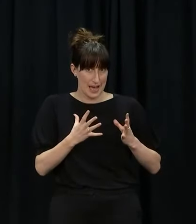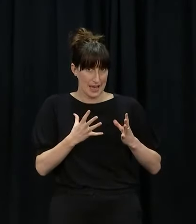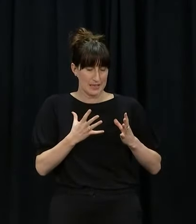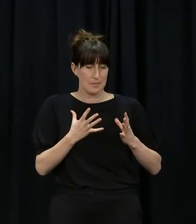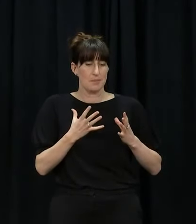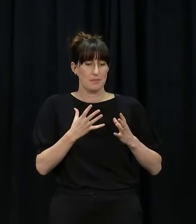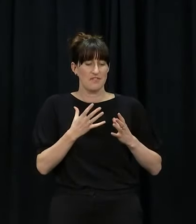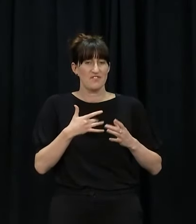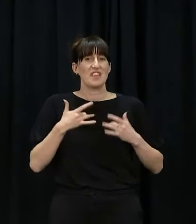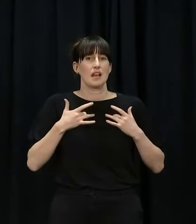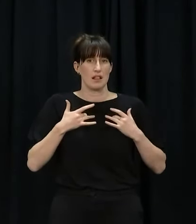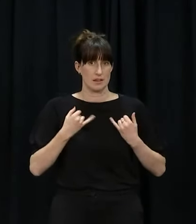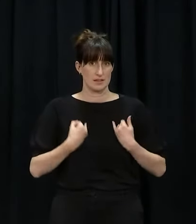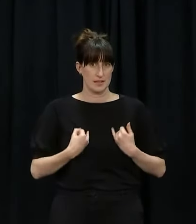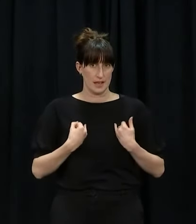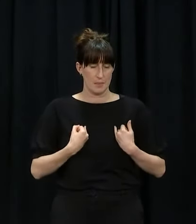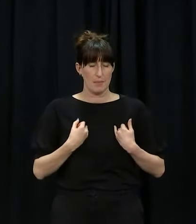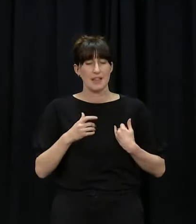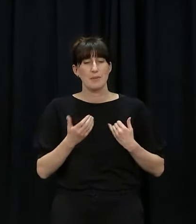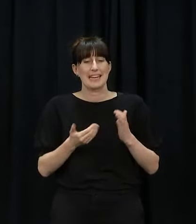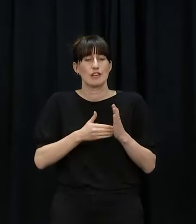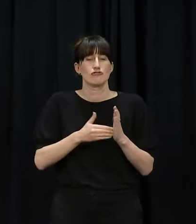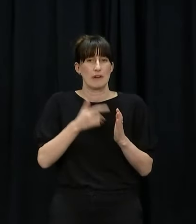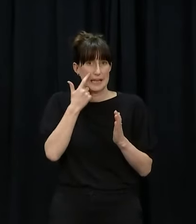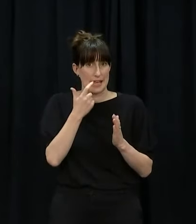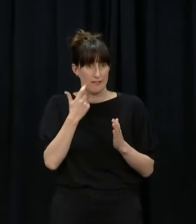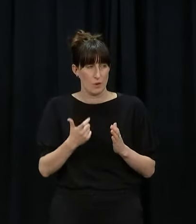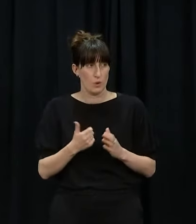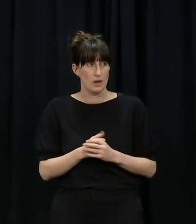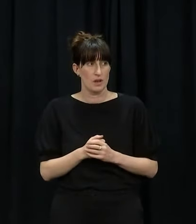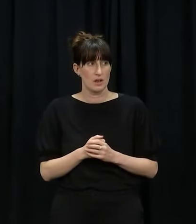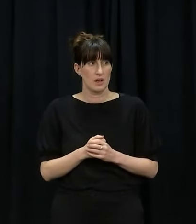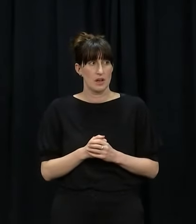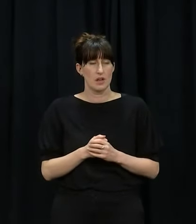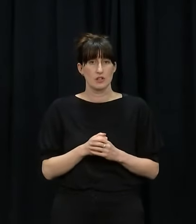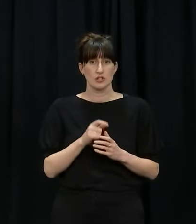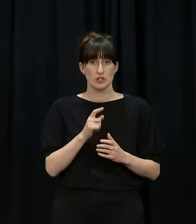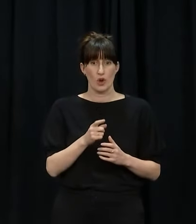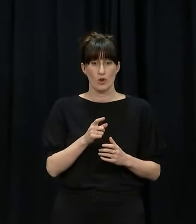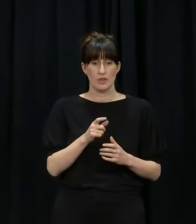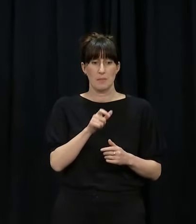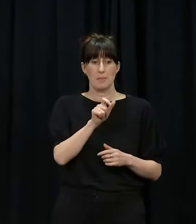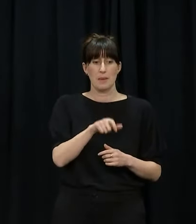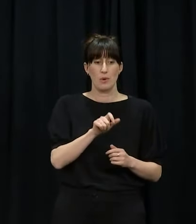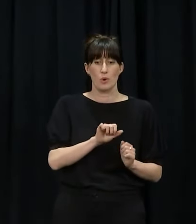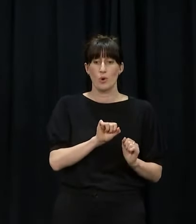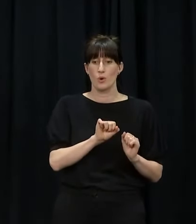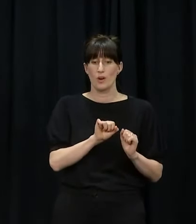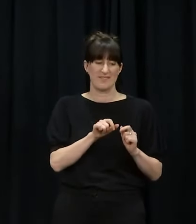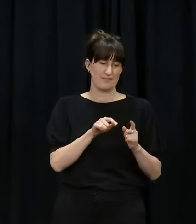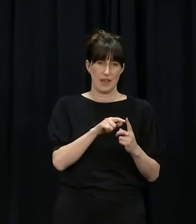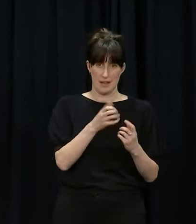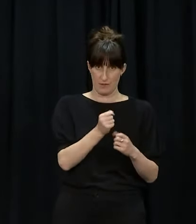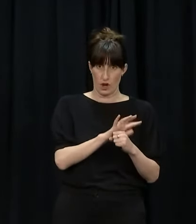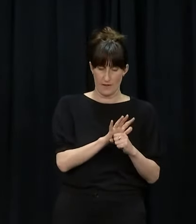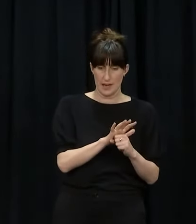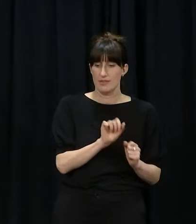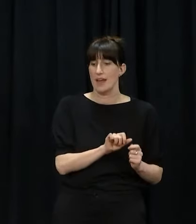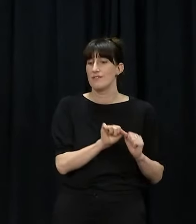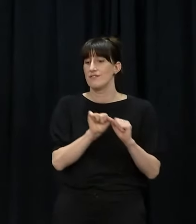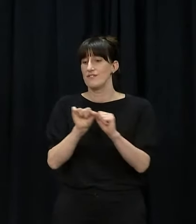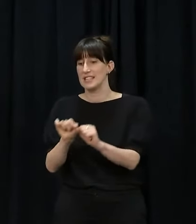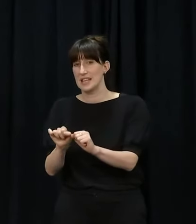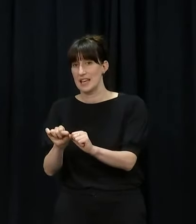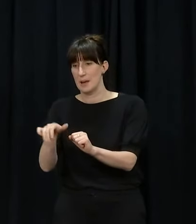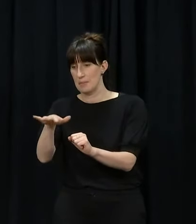very cautious approach. So there are a couple of earlier places, one I think the earliest about the 3rd of August, that is included just to be